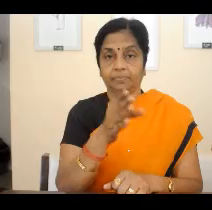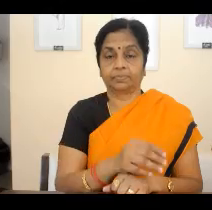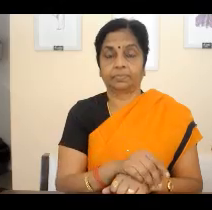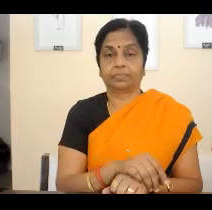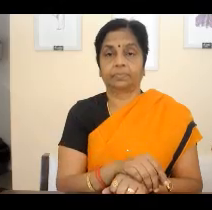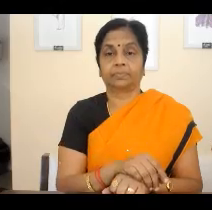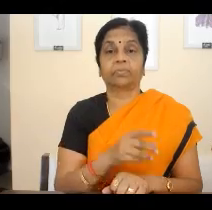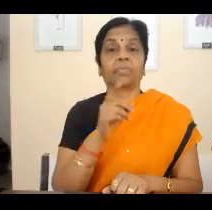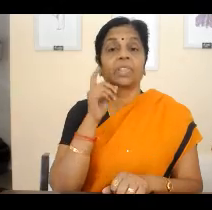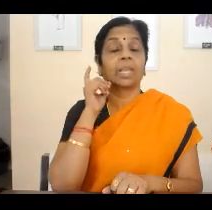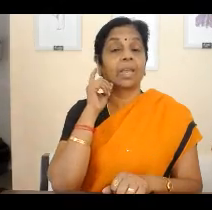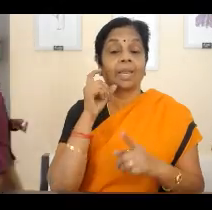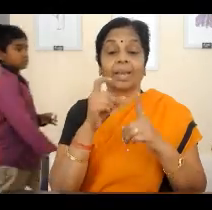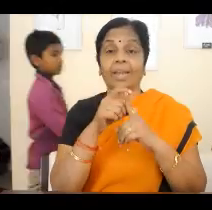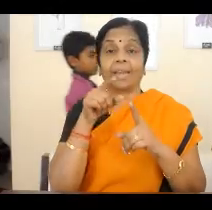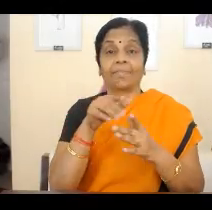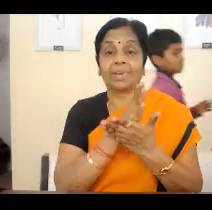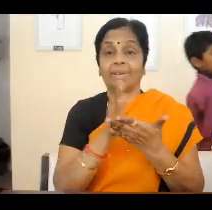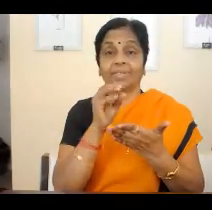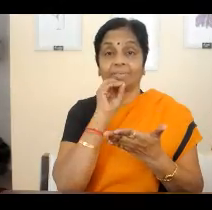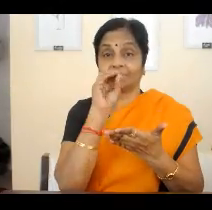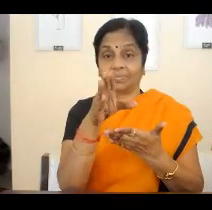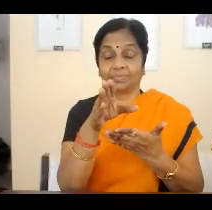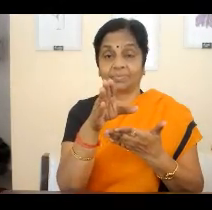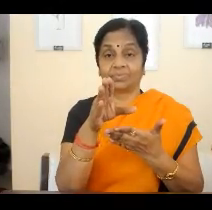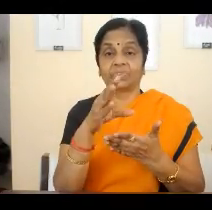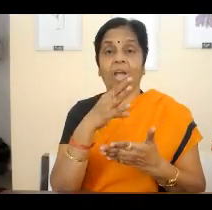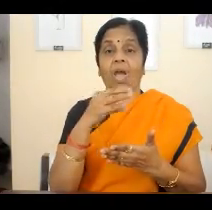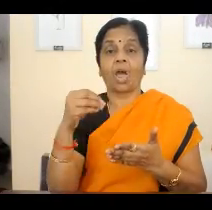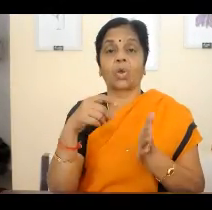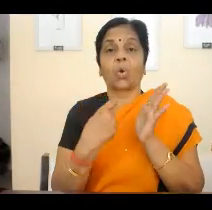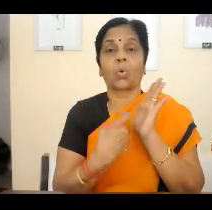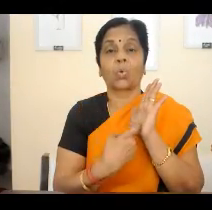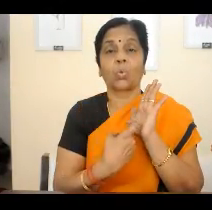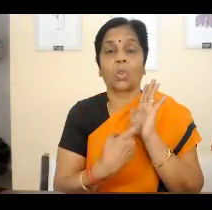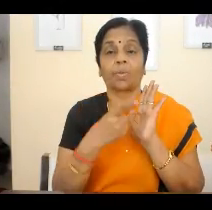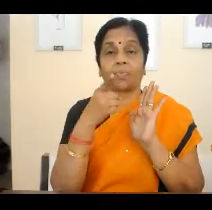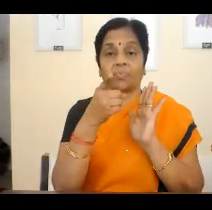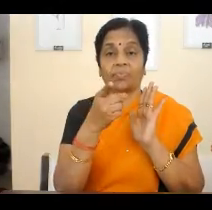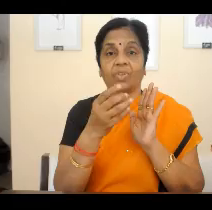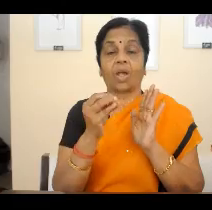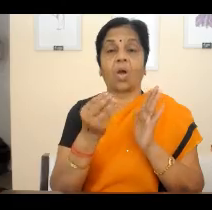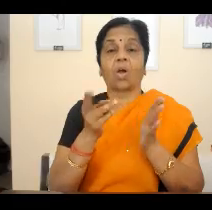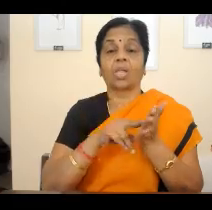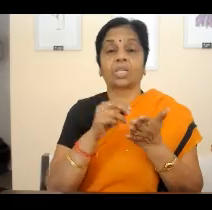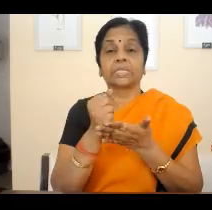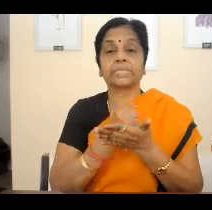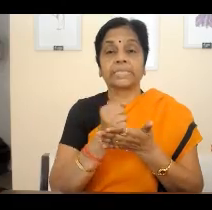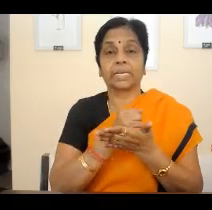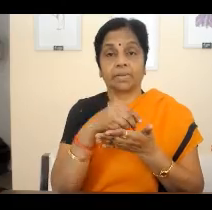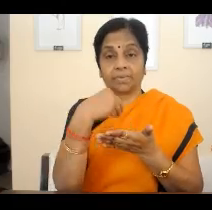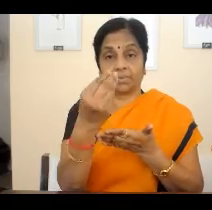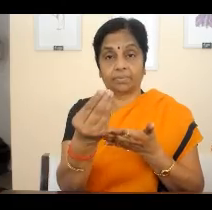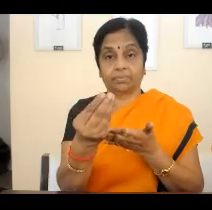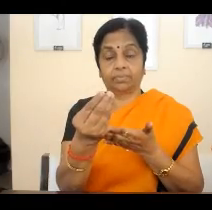The definition and rules on certification of